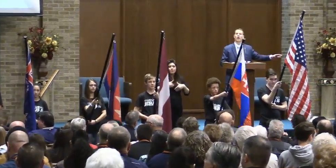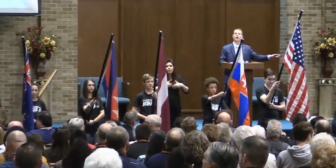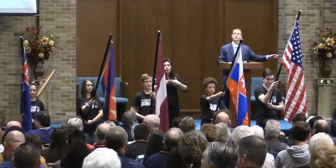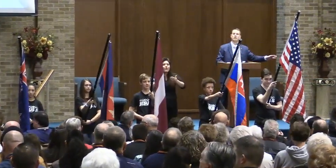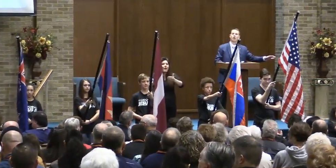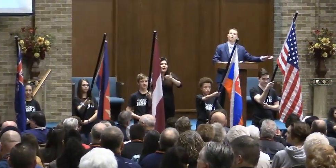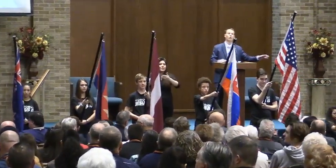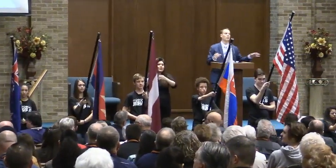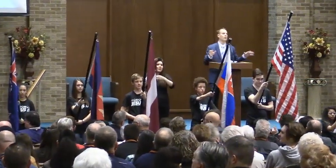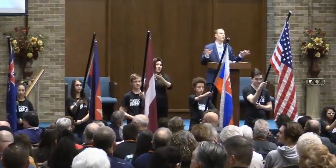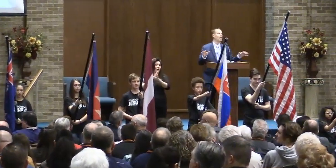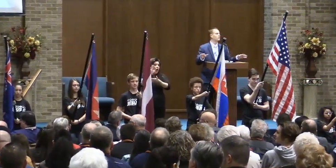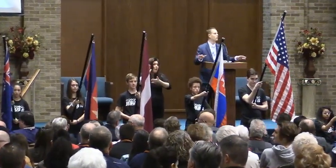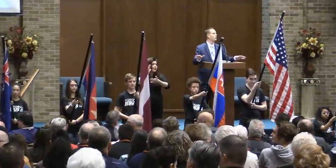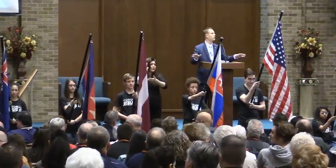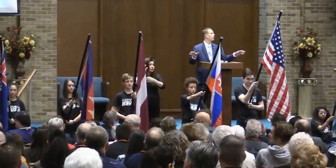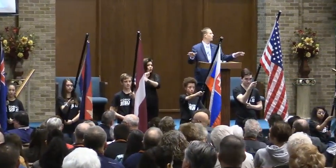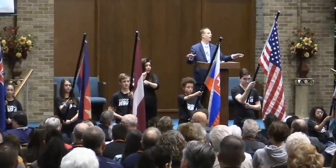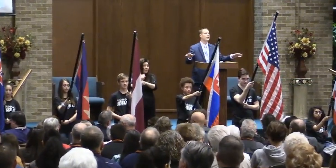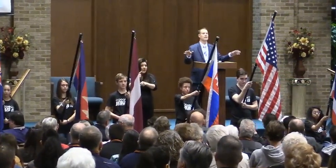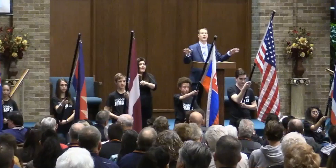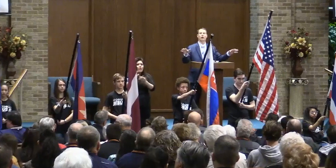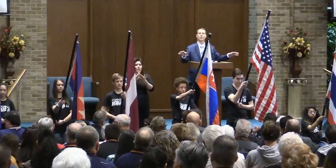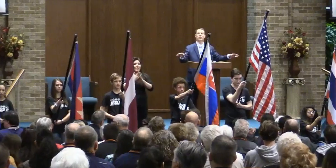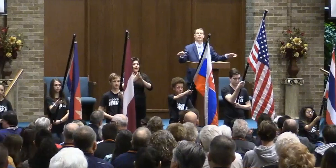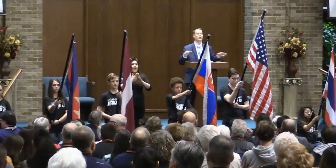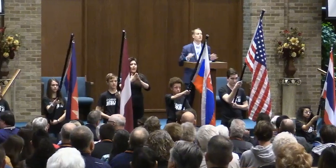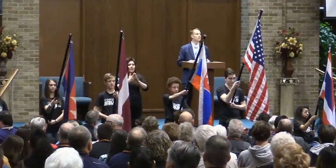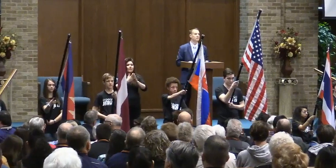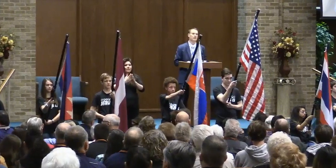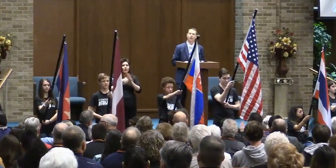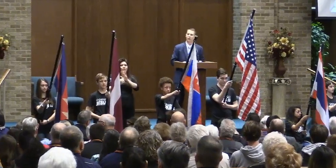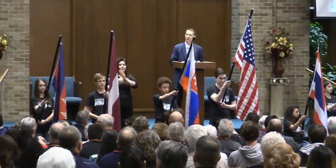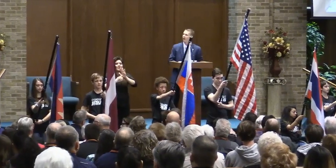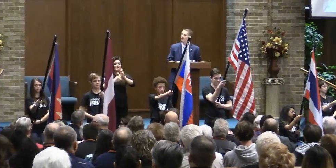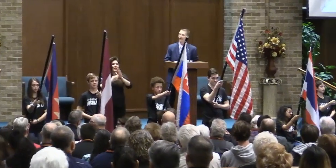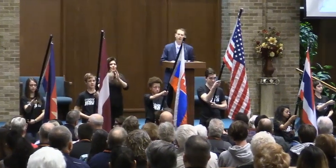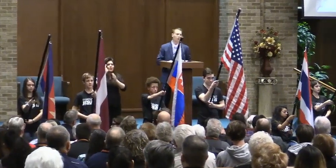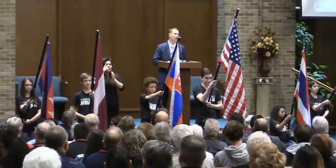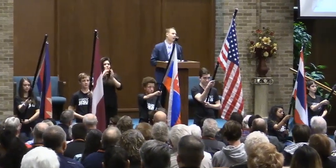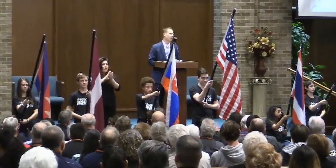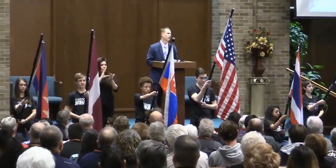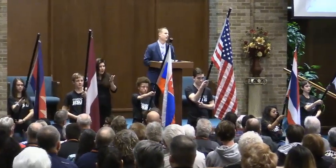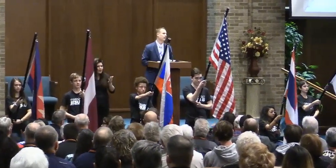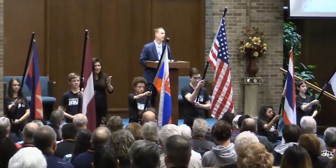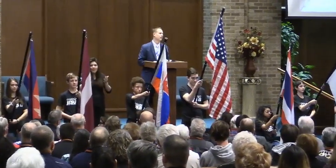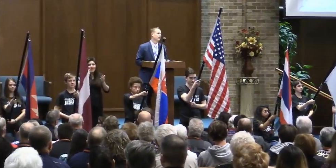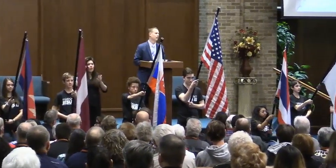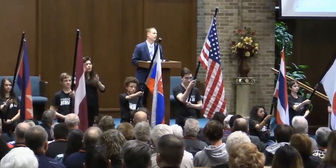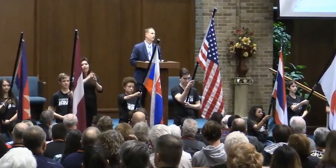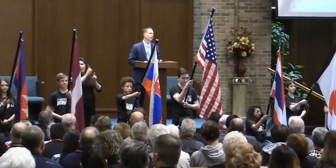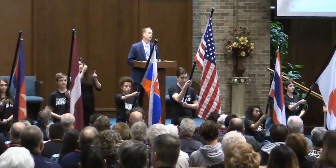and careers, they're going to be ambassadors for Christ and on mission for Jesus, and they will not fall away.